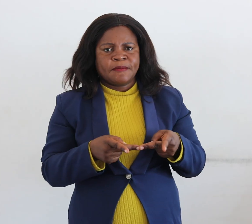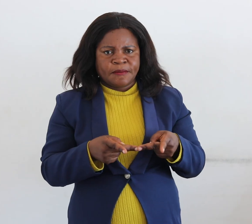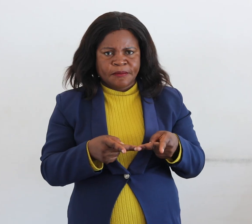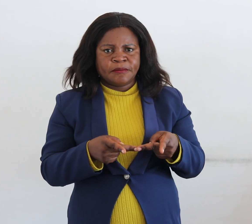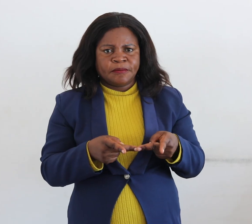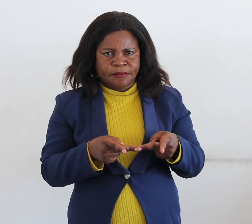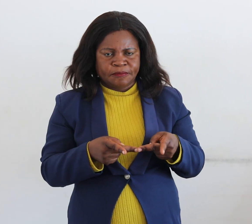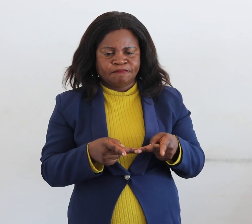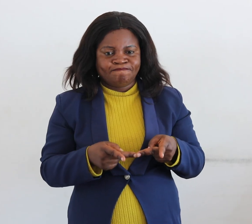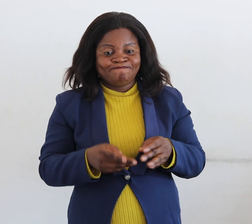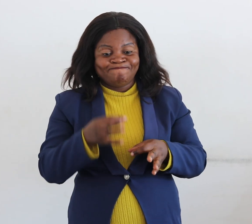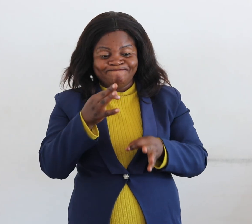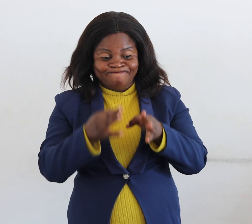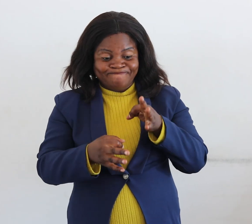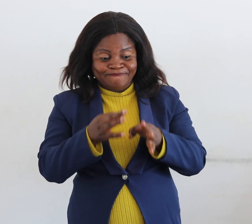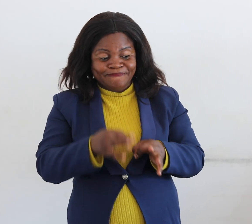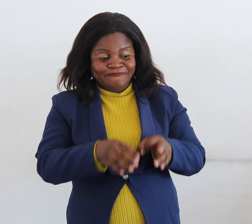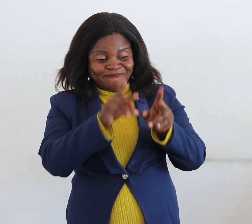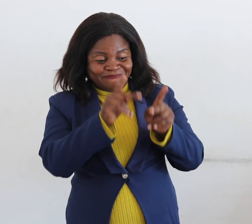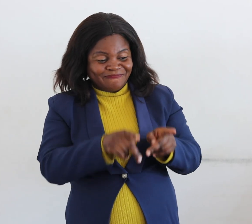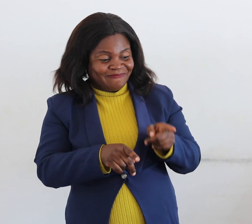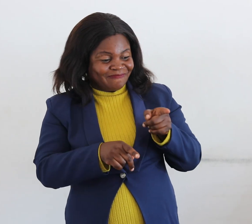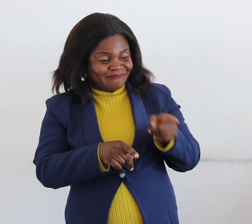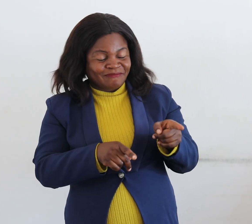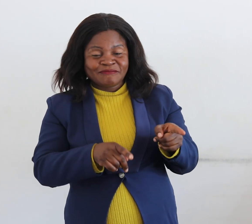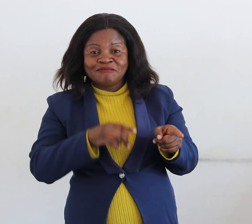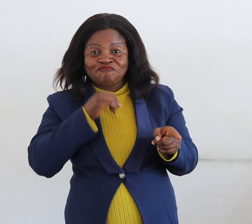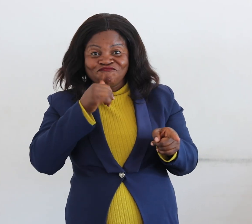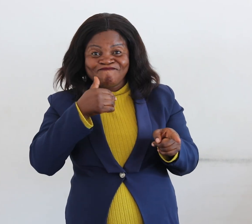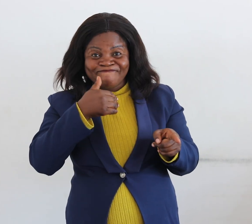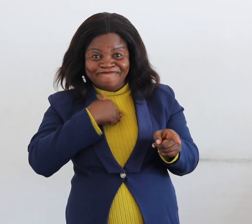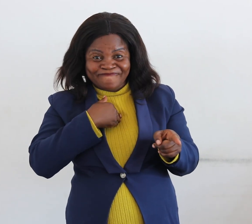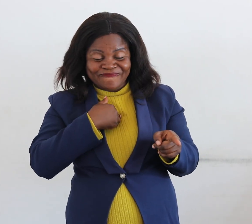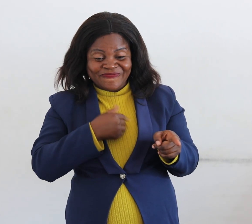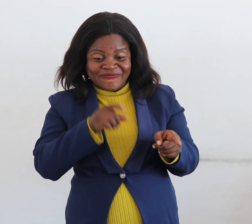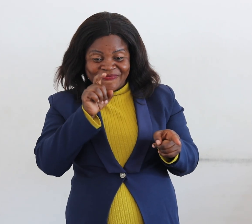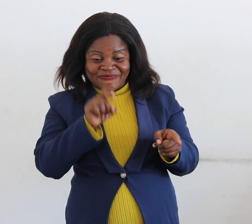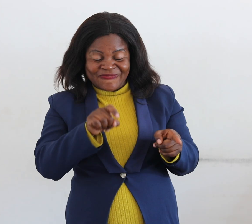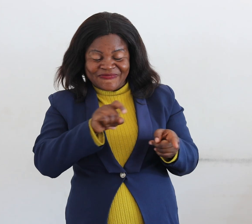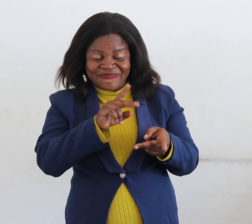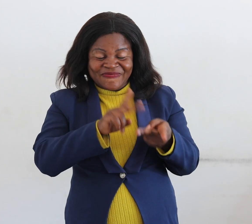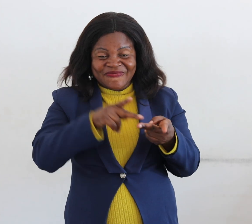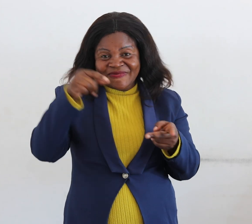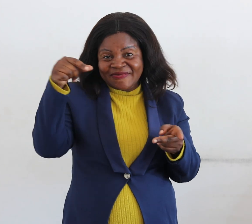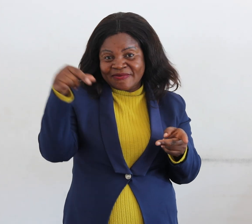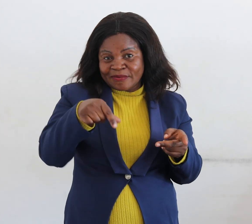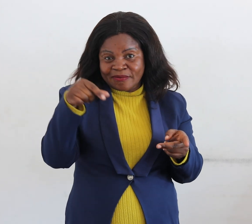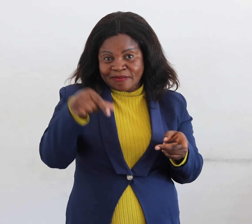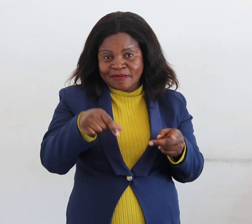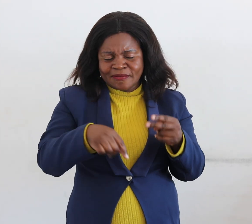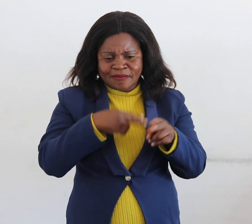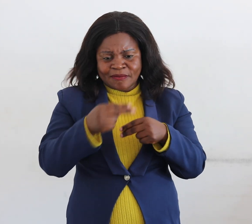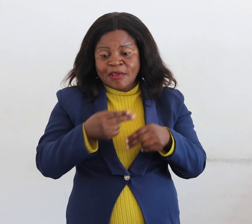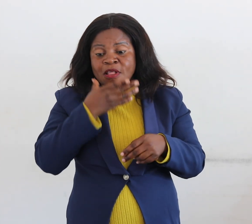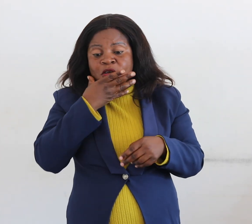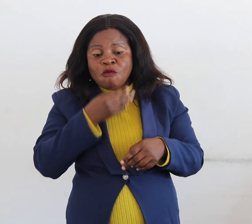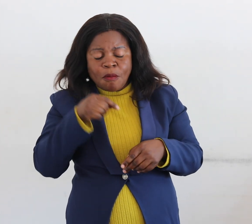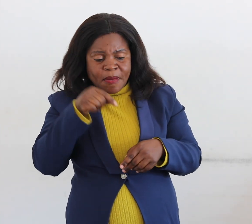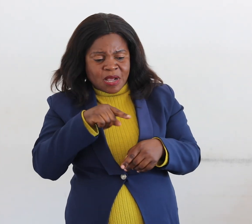If a candidate does not meet those requirements, the Commission will tell the party to correct the